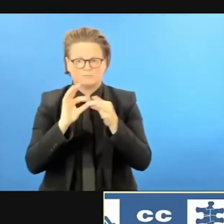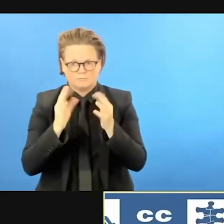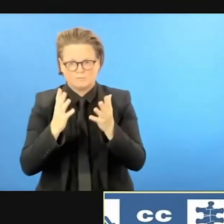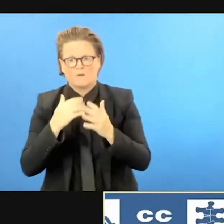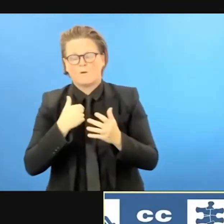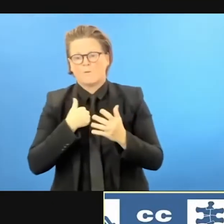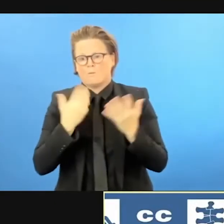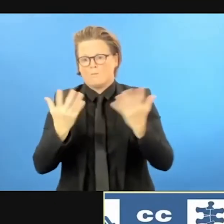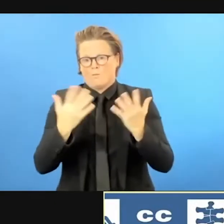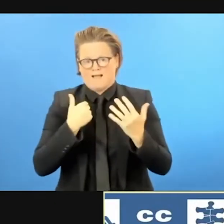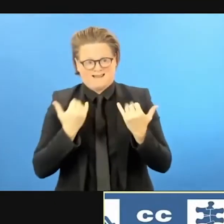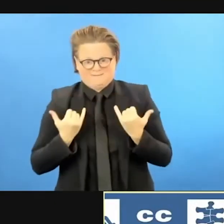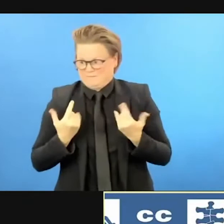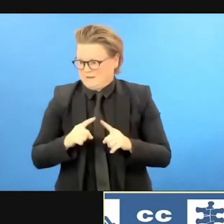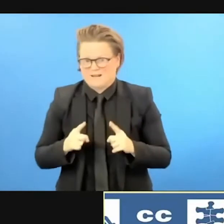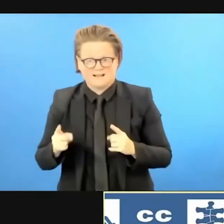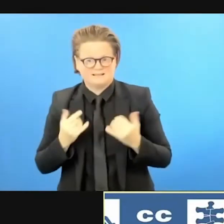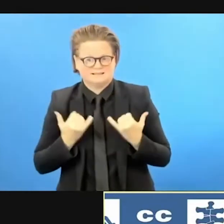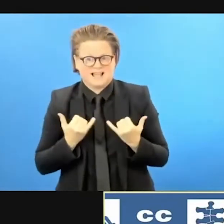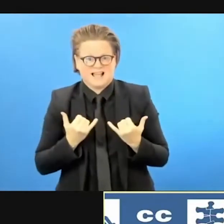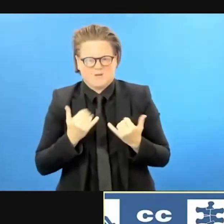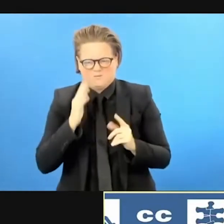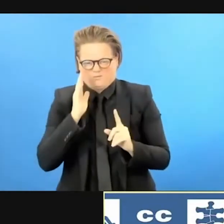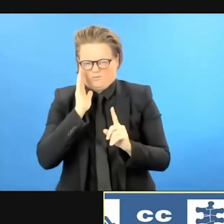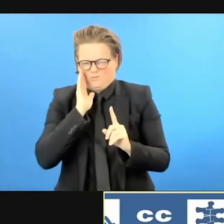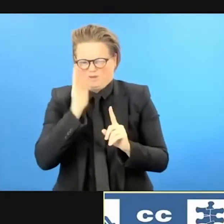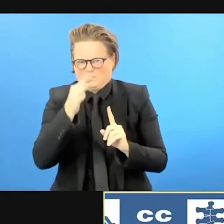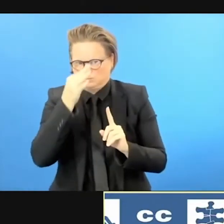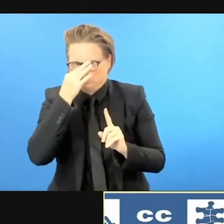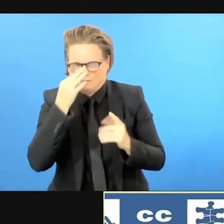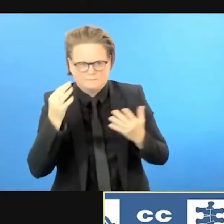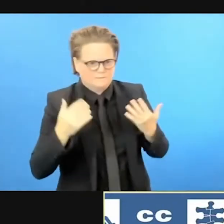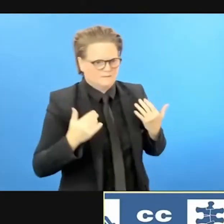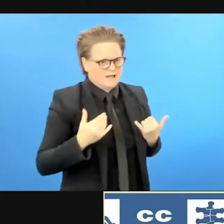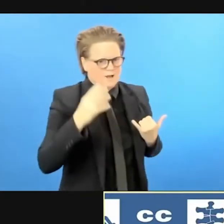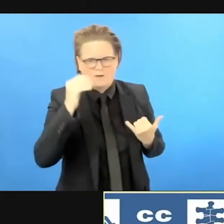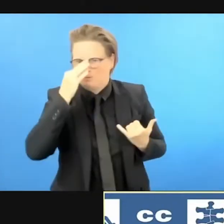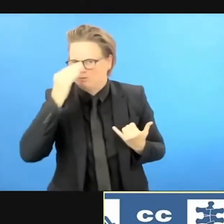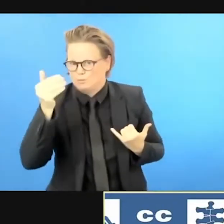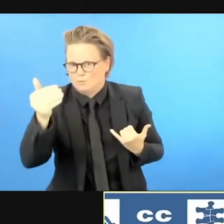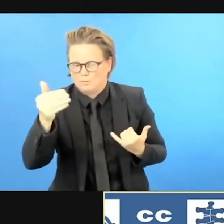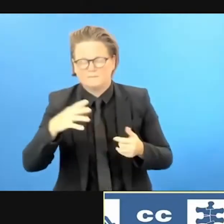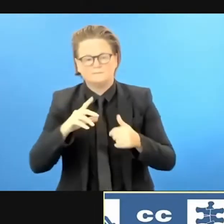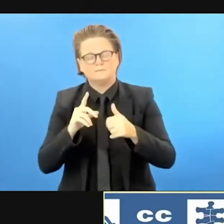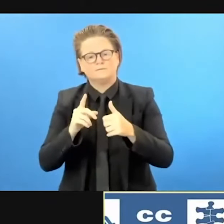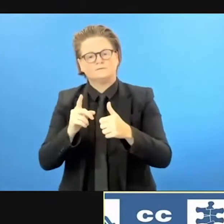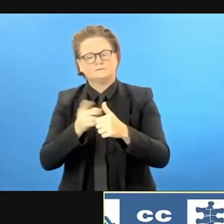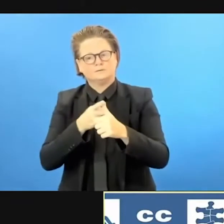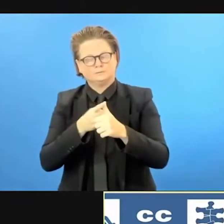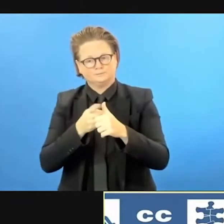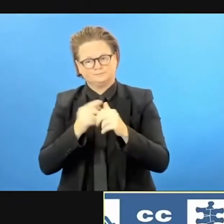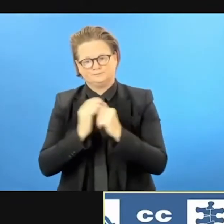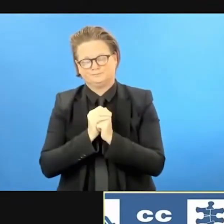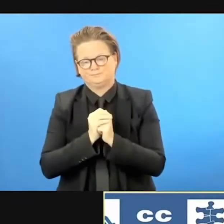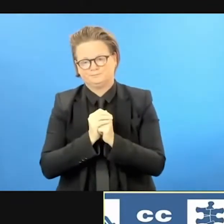evolving and are in progress. So first of all, we know that the city-run and the city-operated